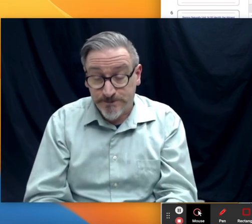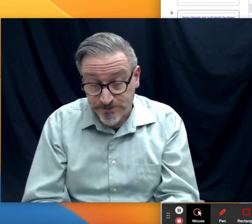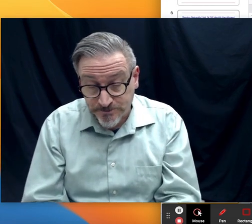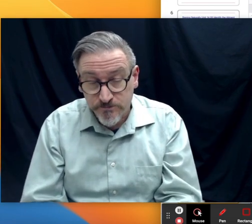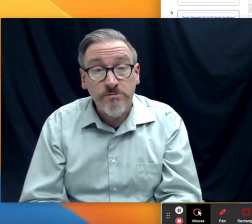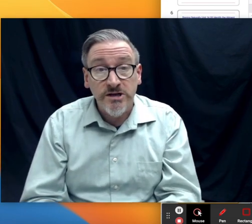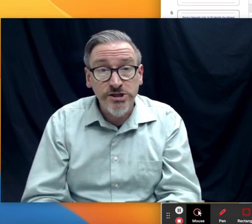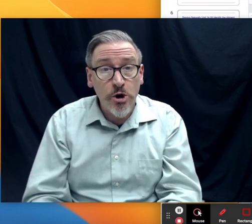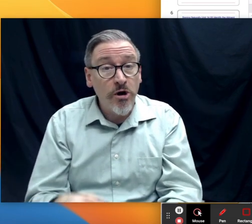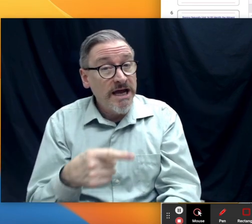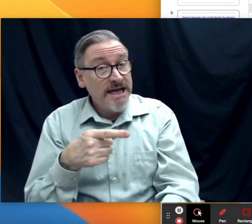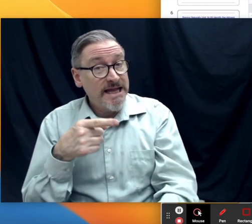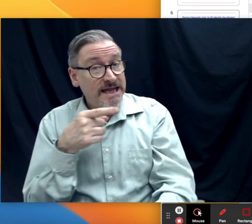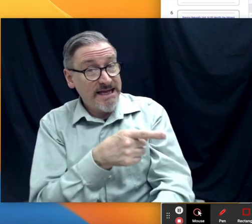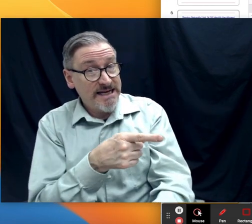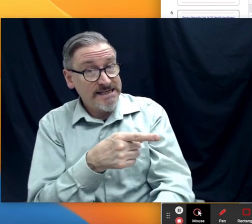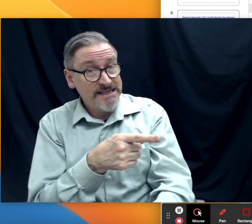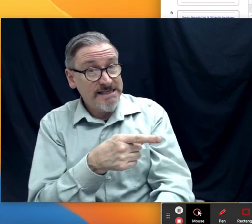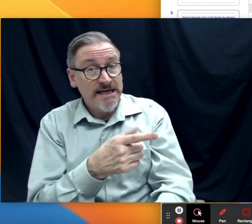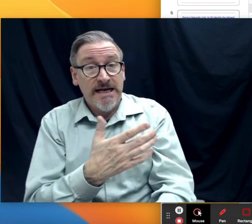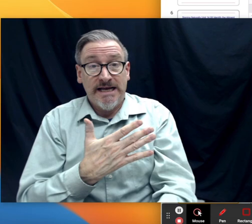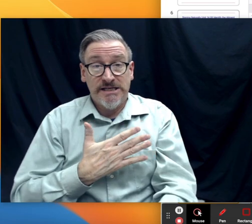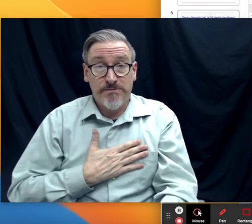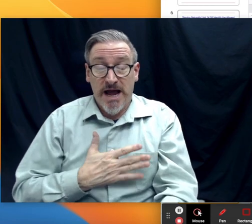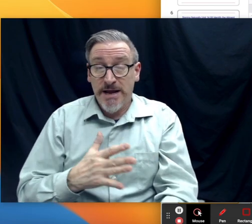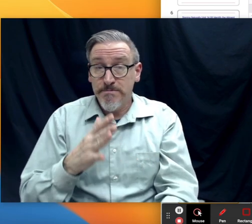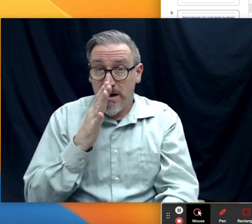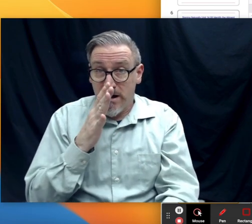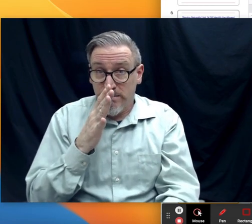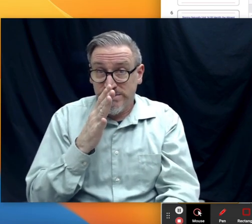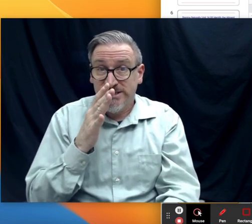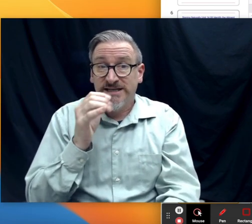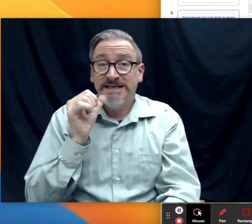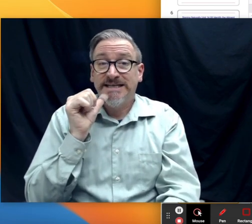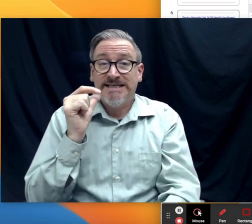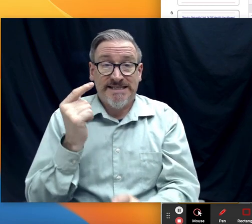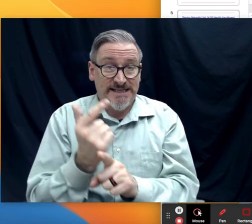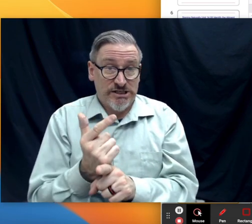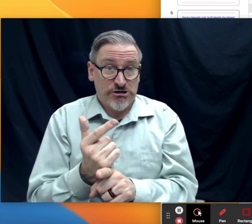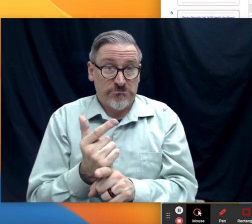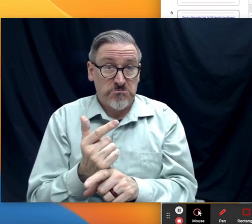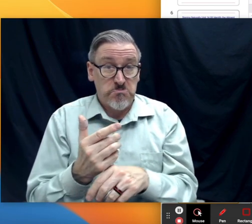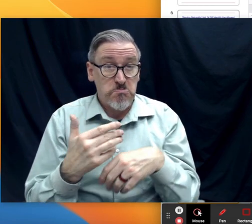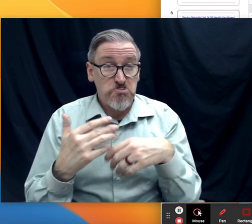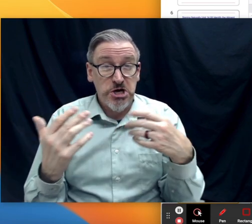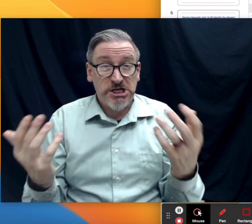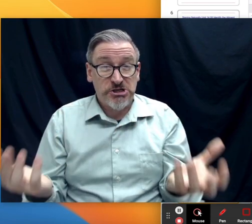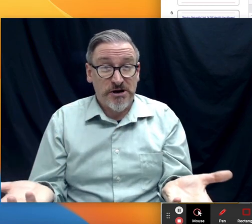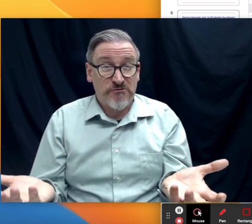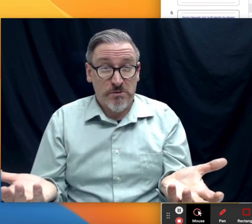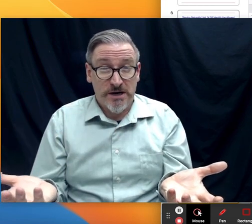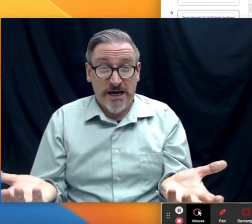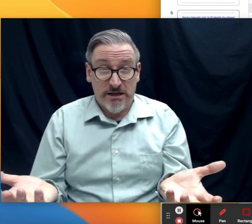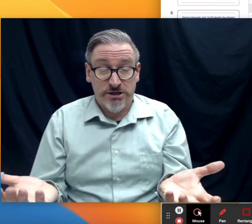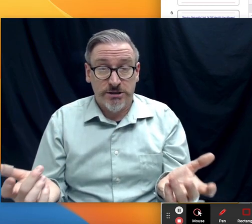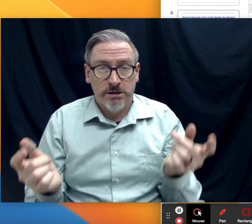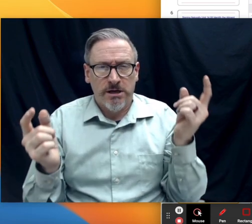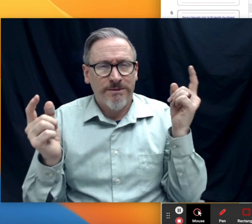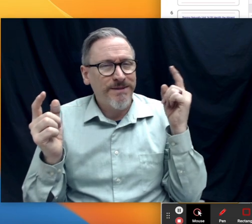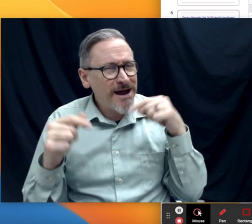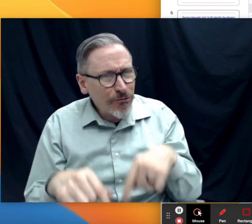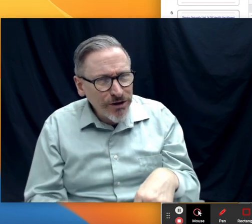space. So this is my mom's sister. Pretty straightforward in